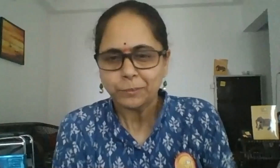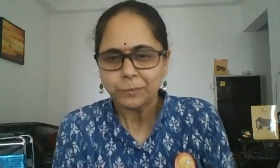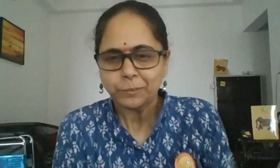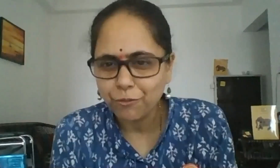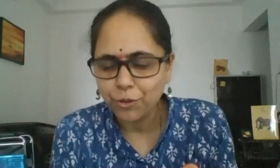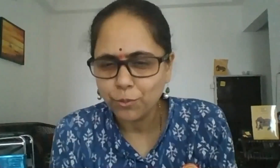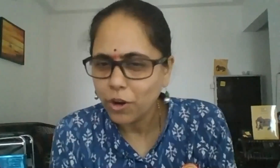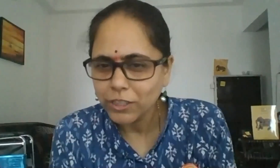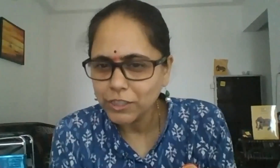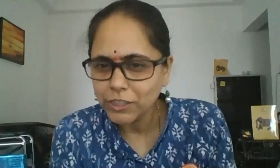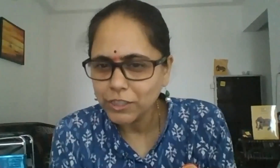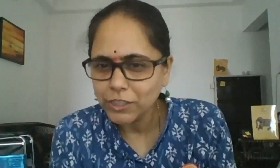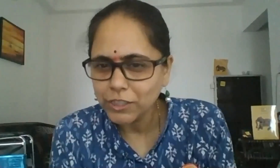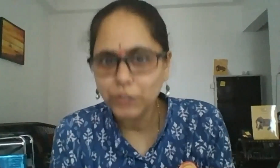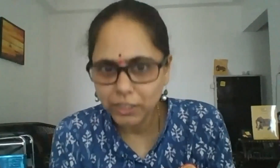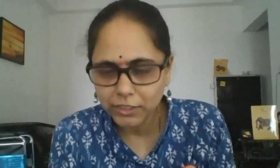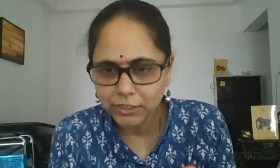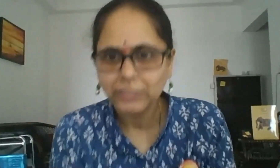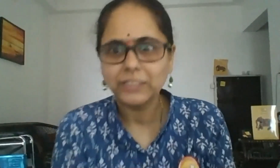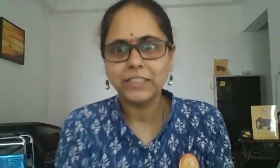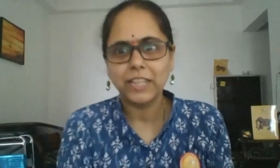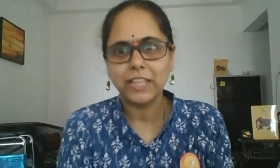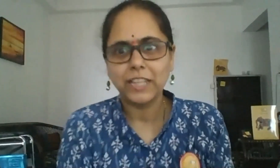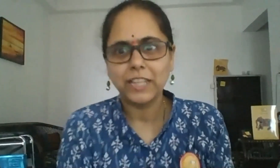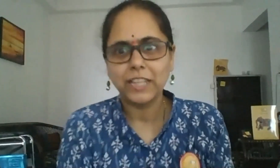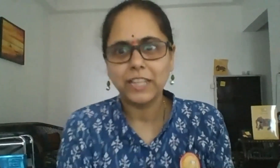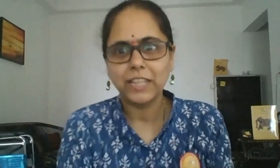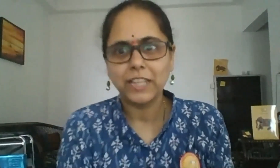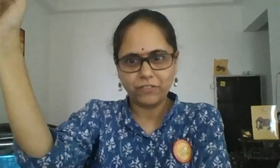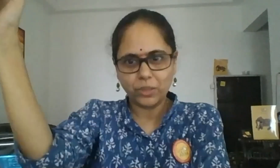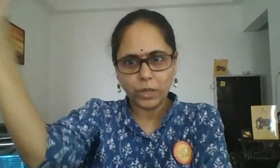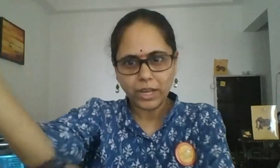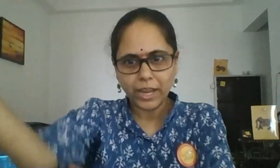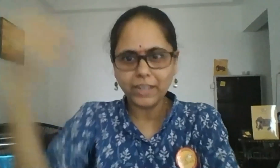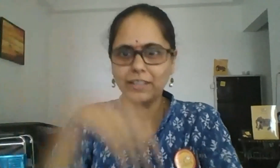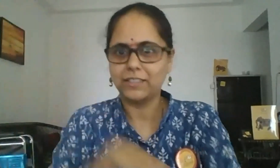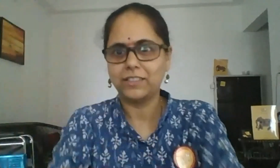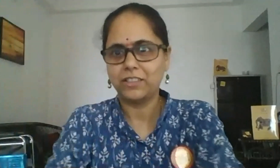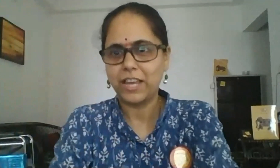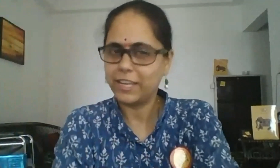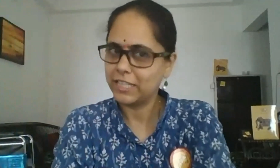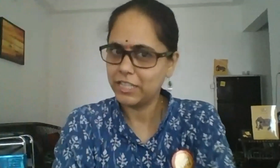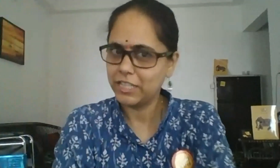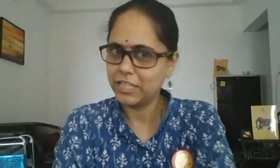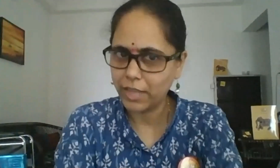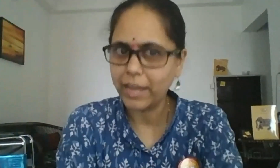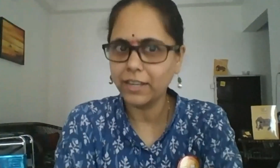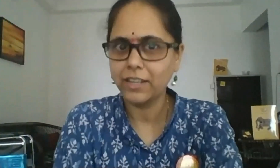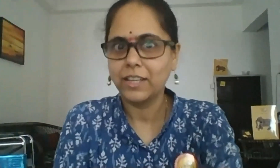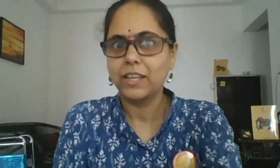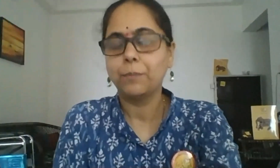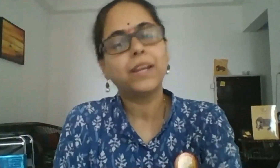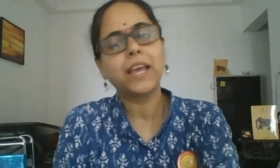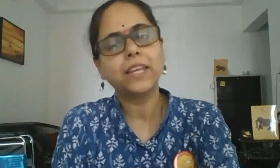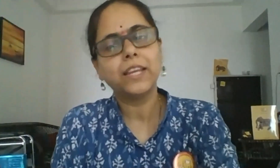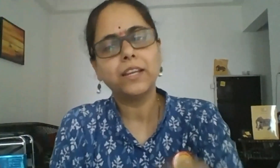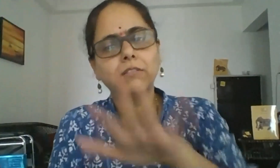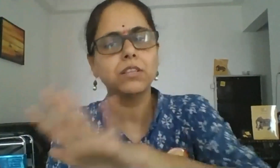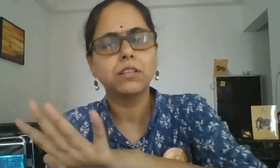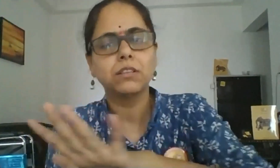If you want to learn ABCD with one hand, I can teach you that, but I need